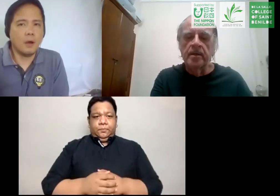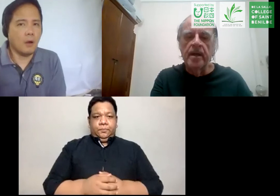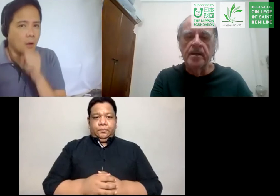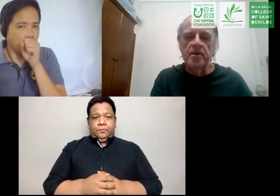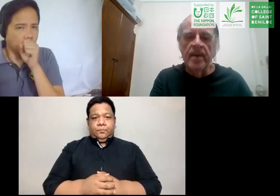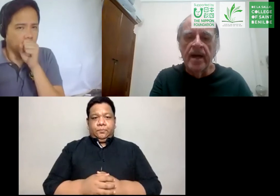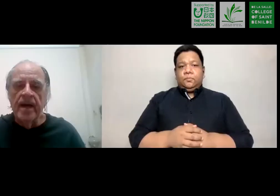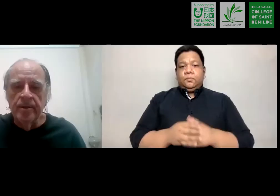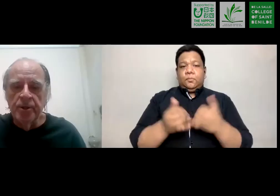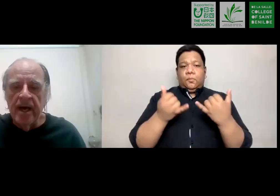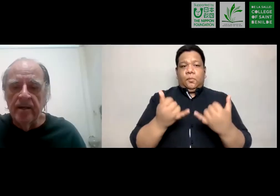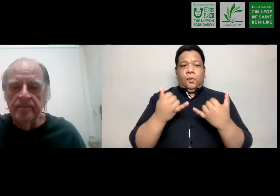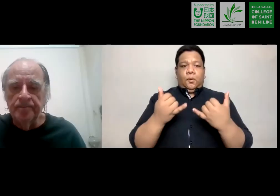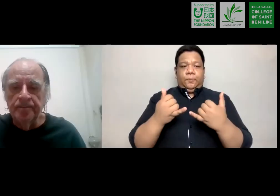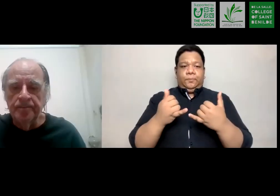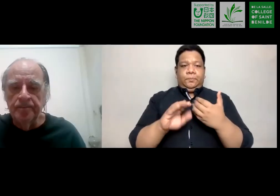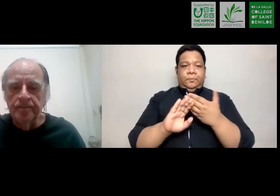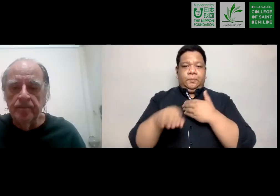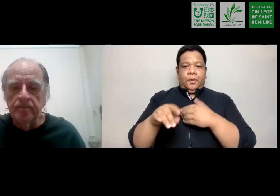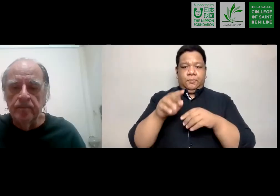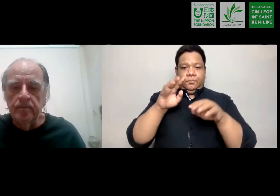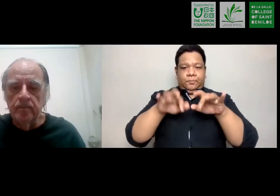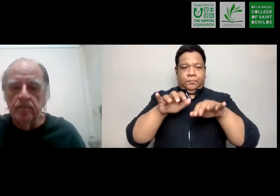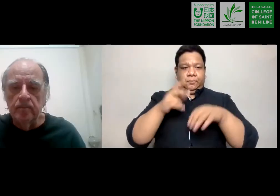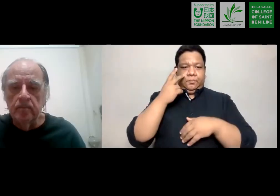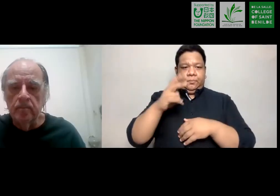So now let's go back to the chat.